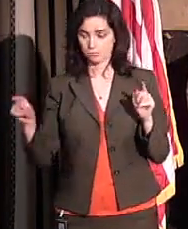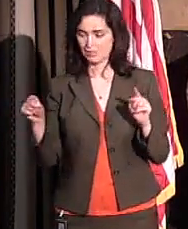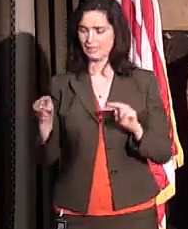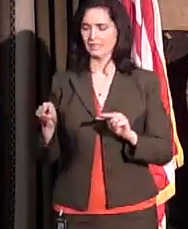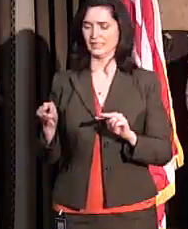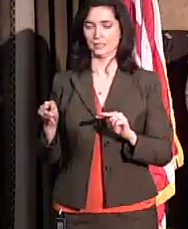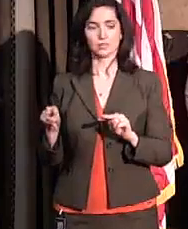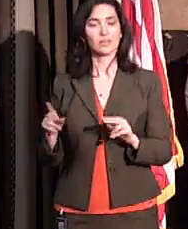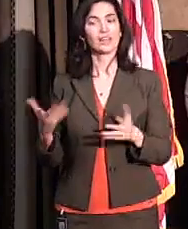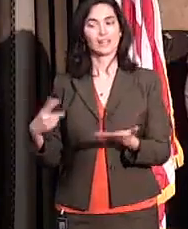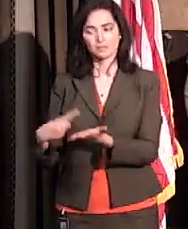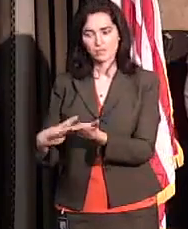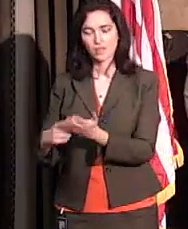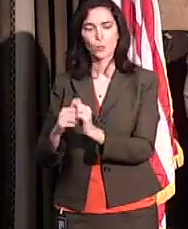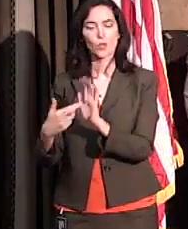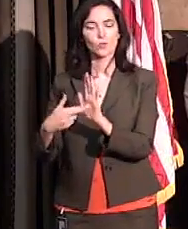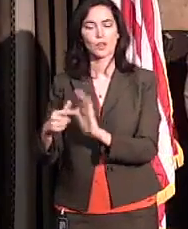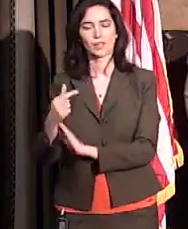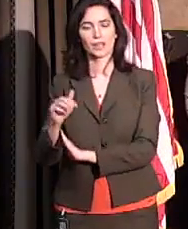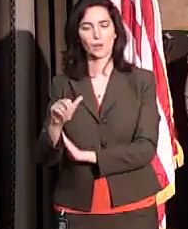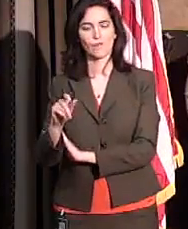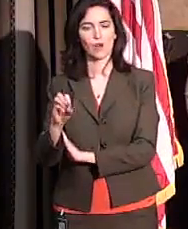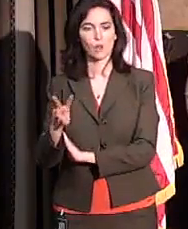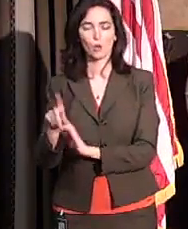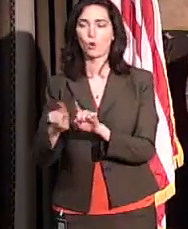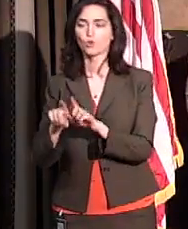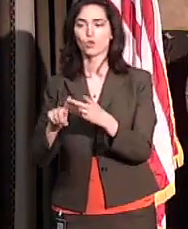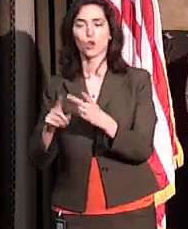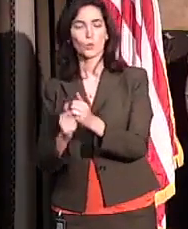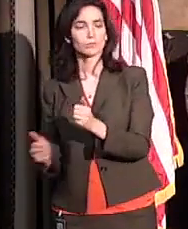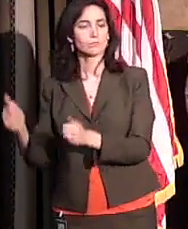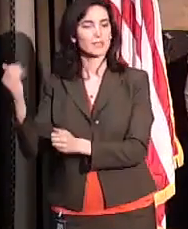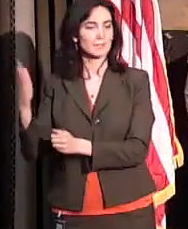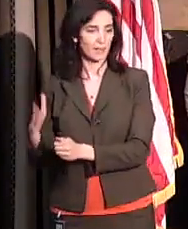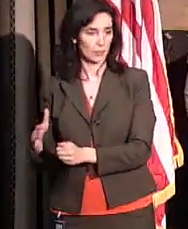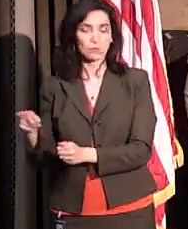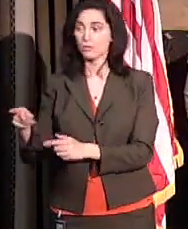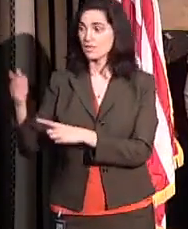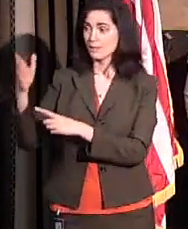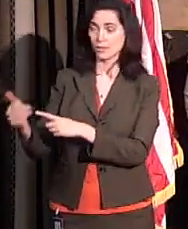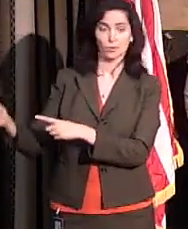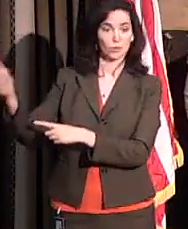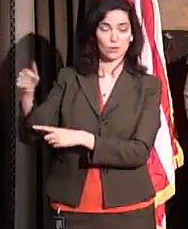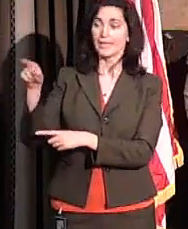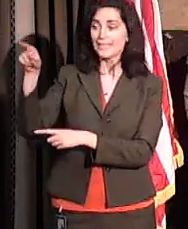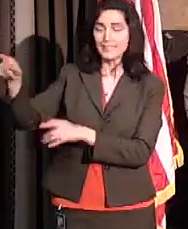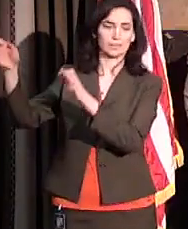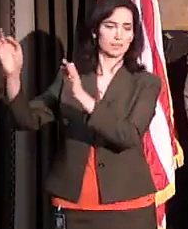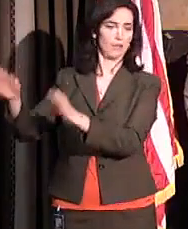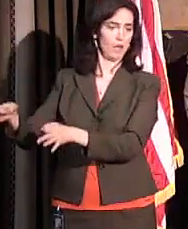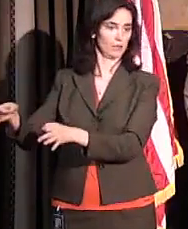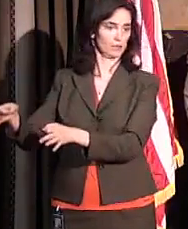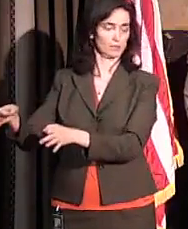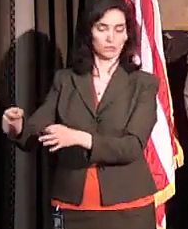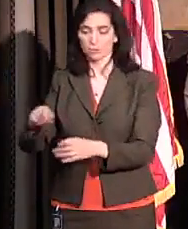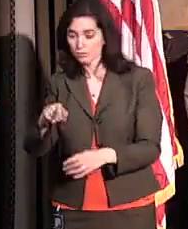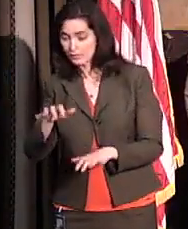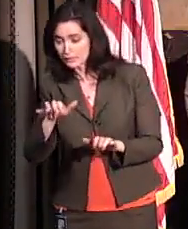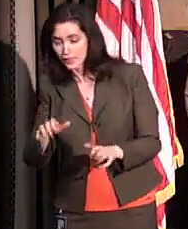Representative Garofalo and with the Speaker, and obviously it's the Speaker's decision if he's going to make any